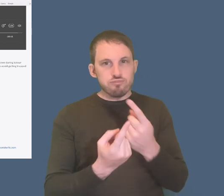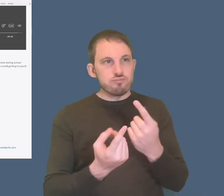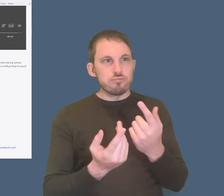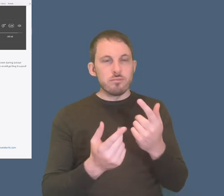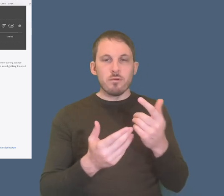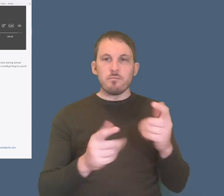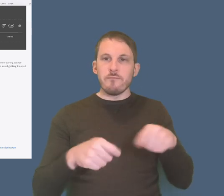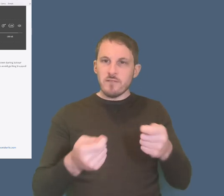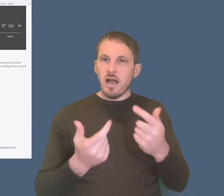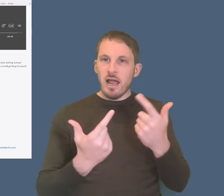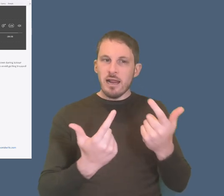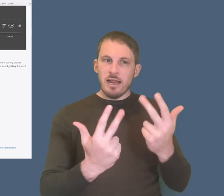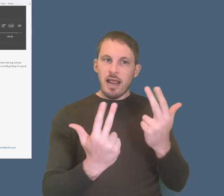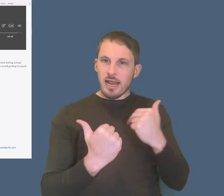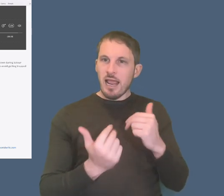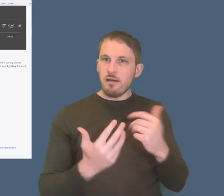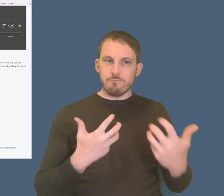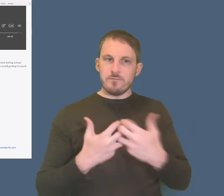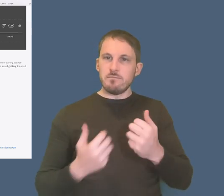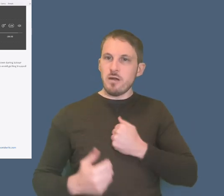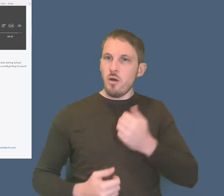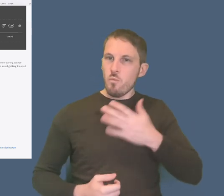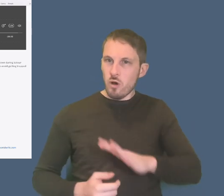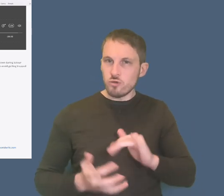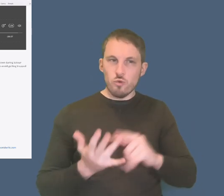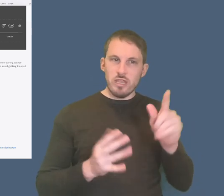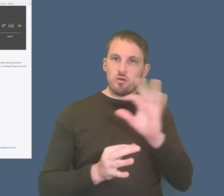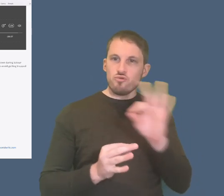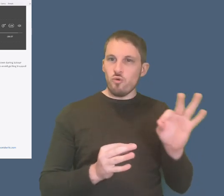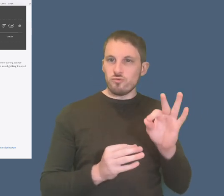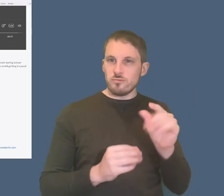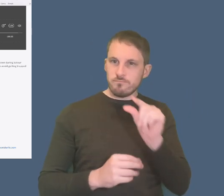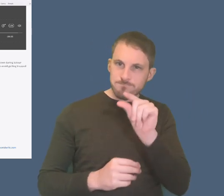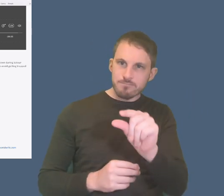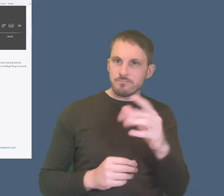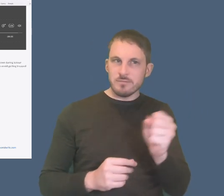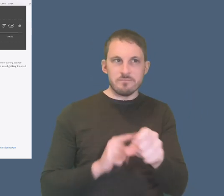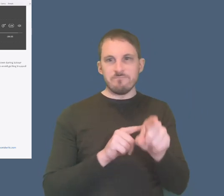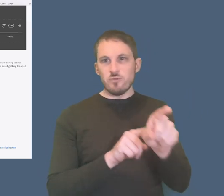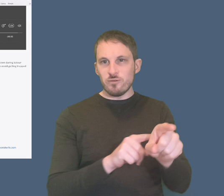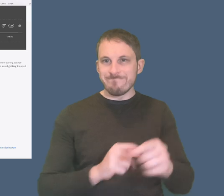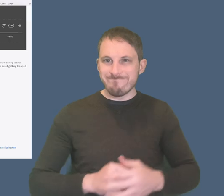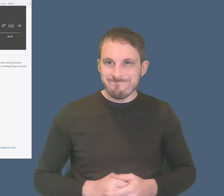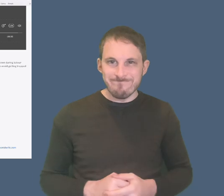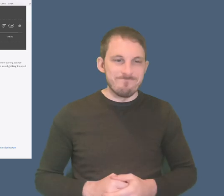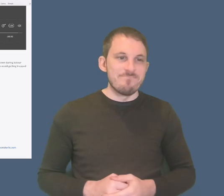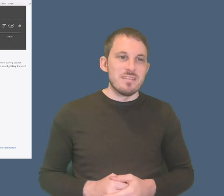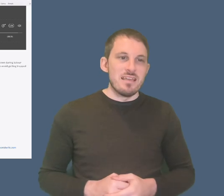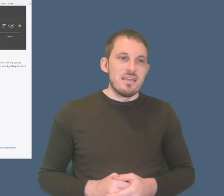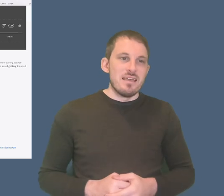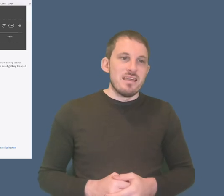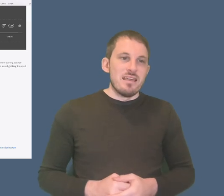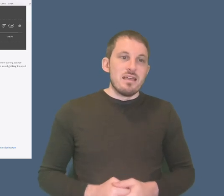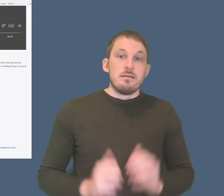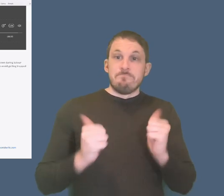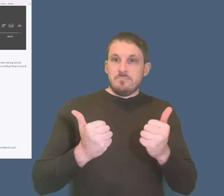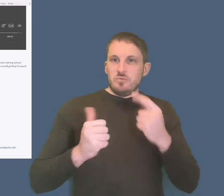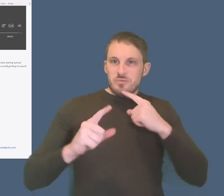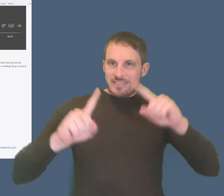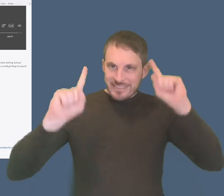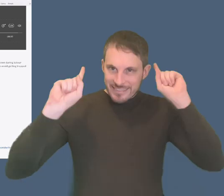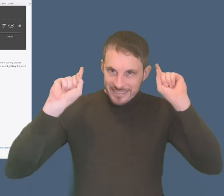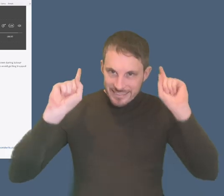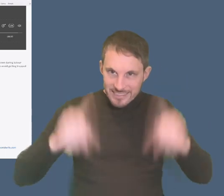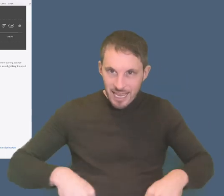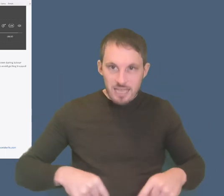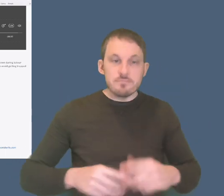position is not imposed upon you by your care provider or the place that you're giving birth. Rightio, let's do it. Let's